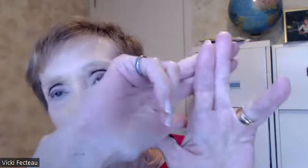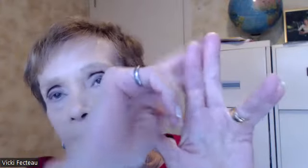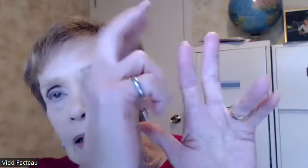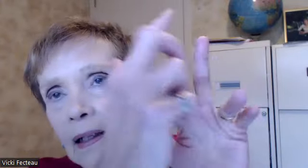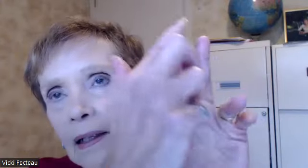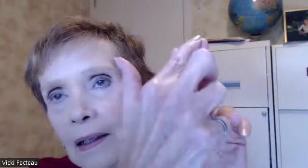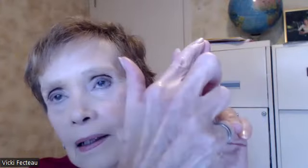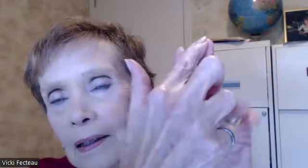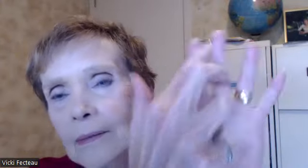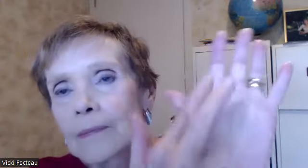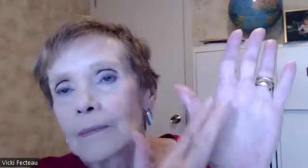fine.